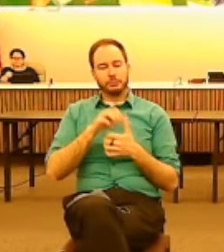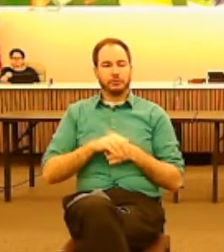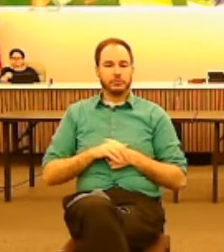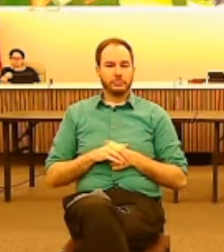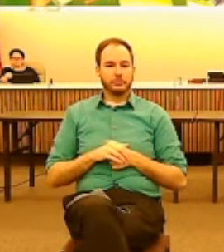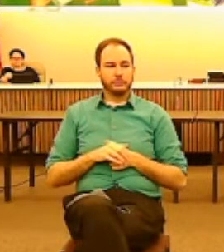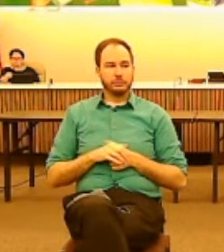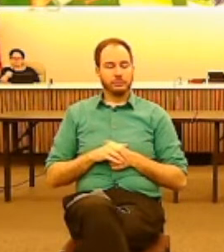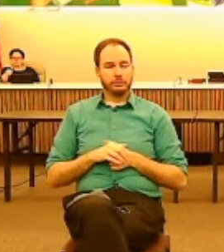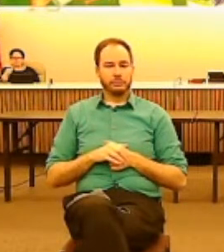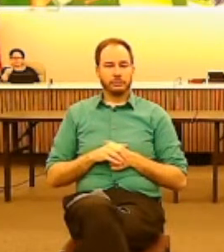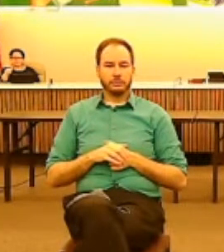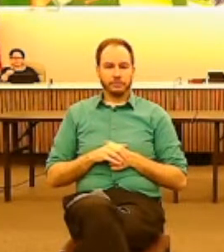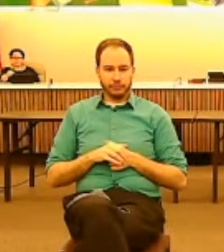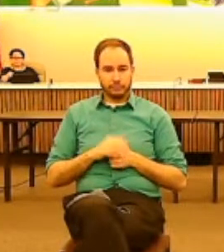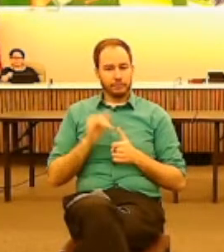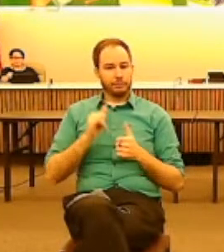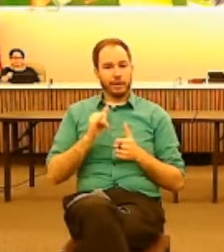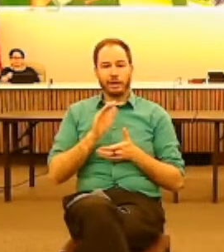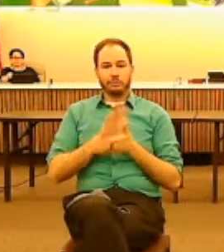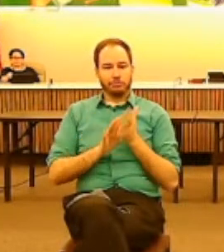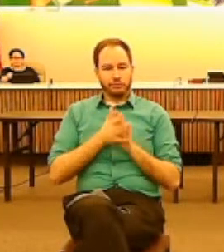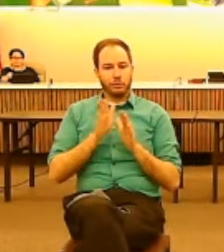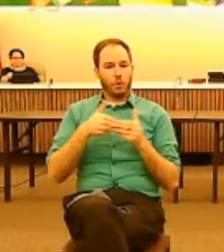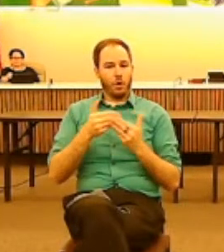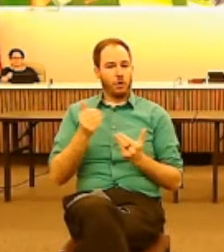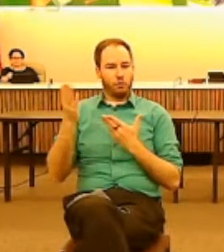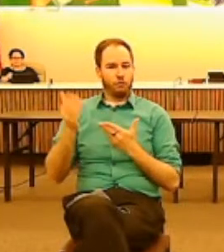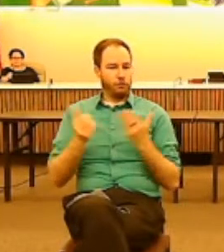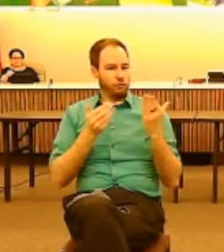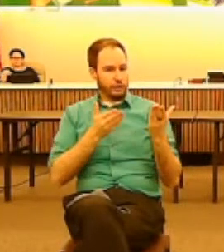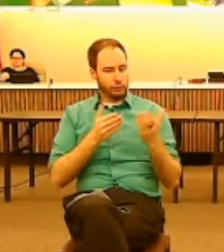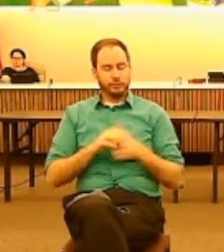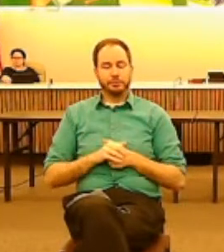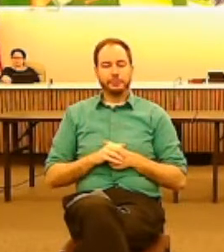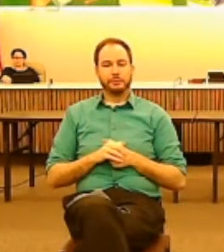Aye. That concludes our resolutions.